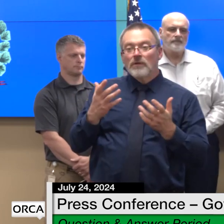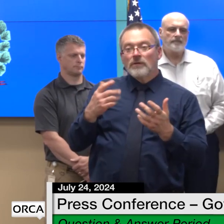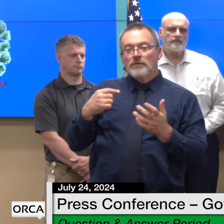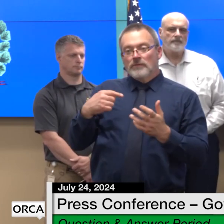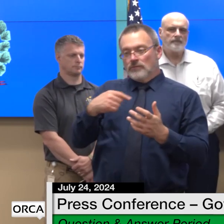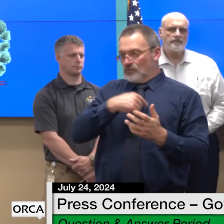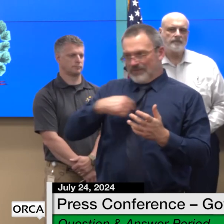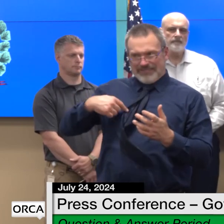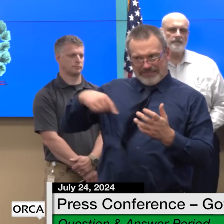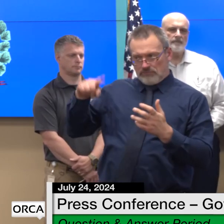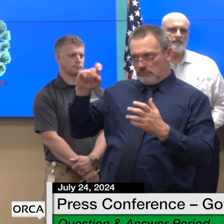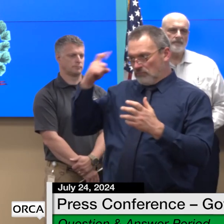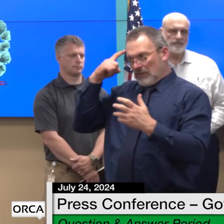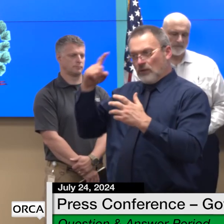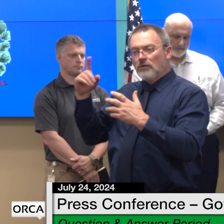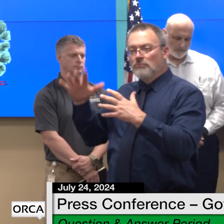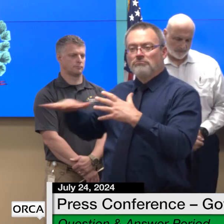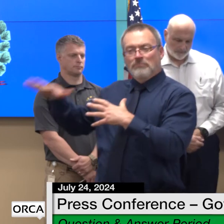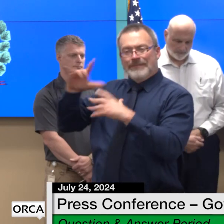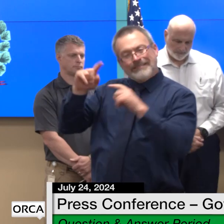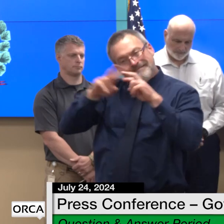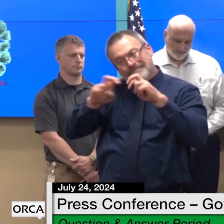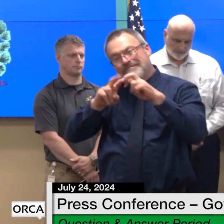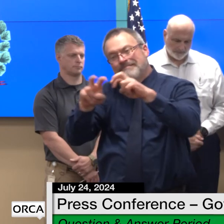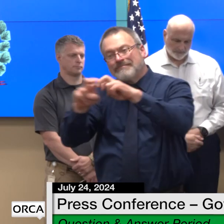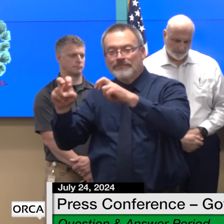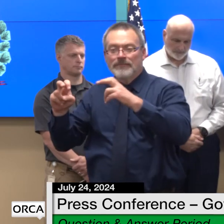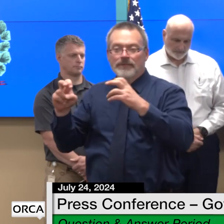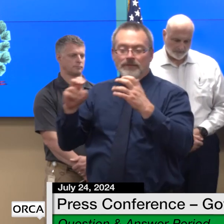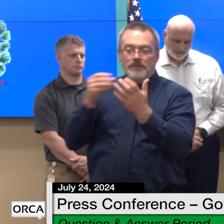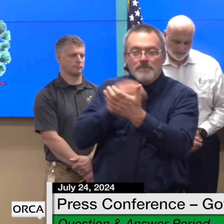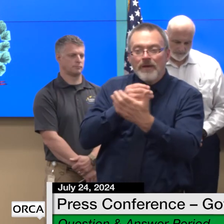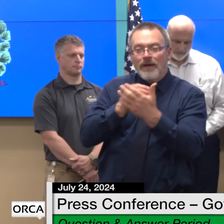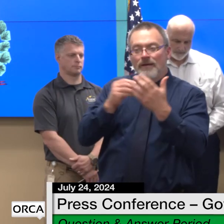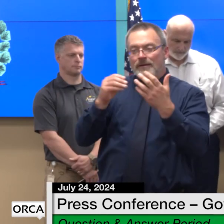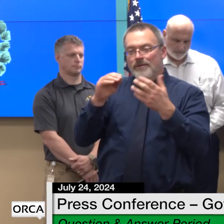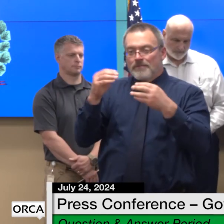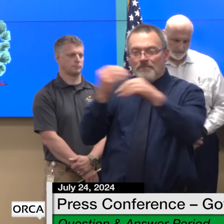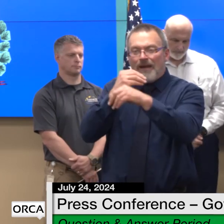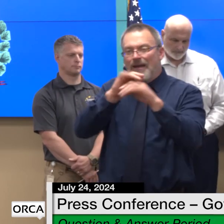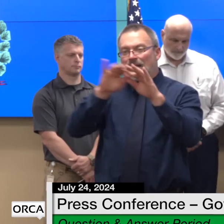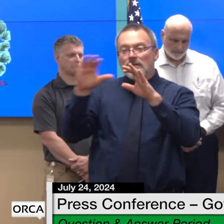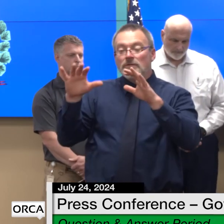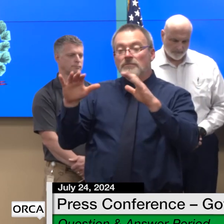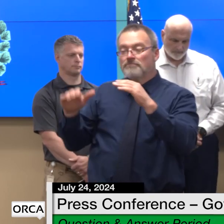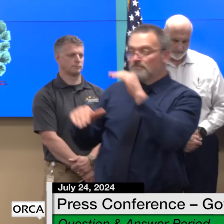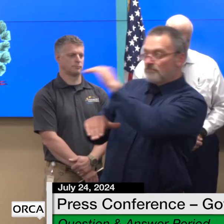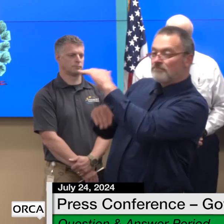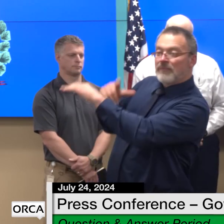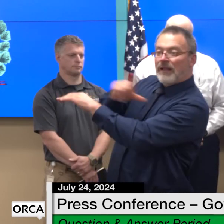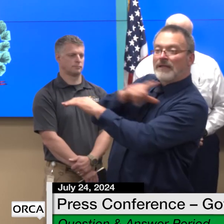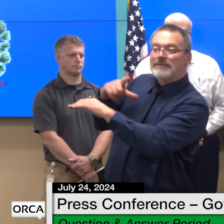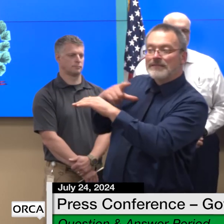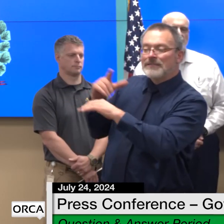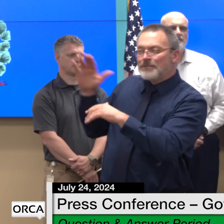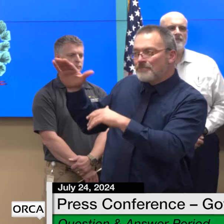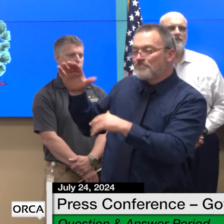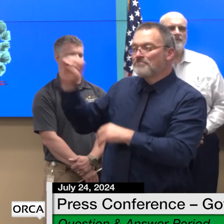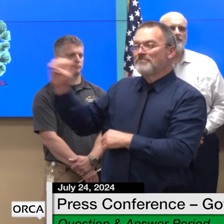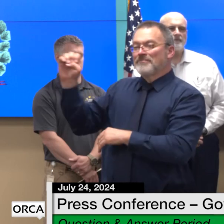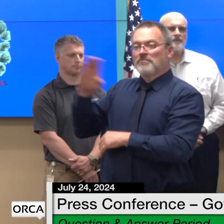and what we'll be asking of the legislature, of the e-board. But I would